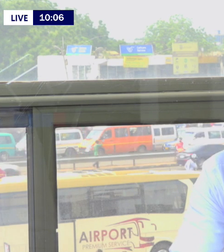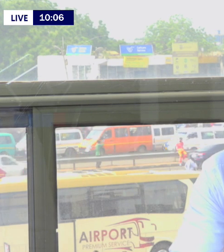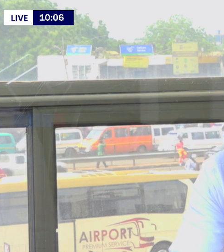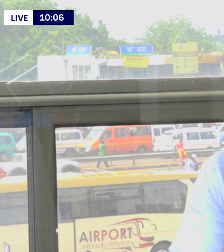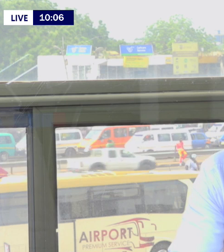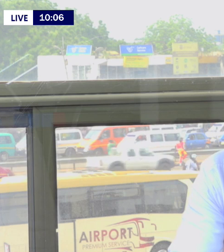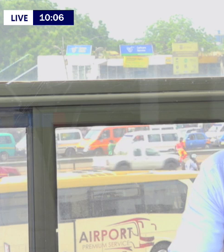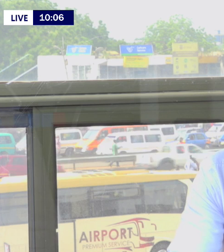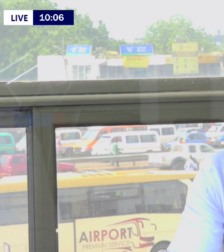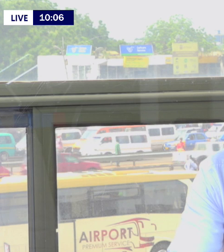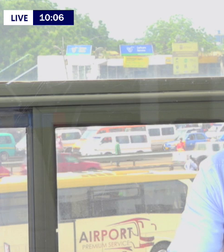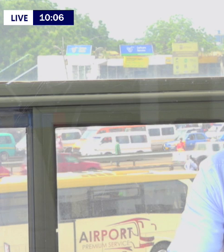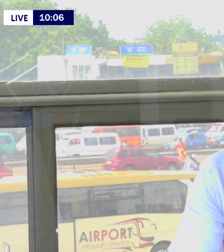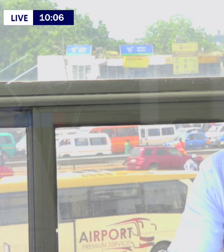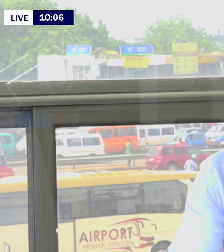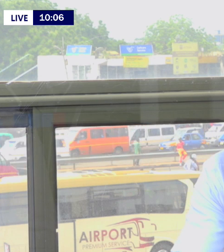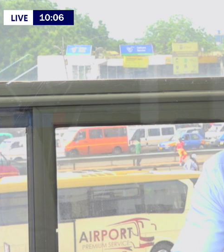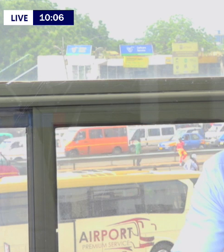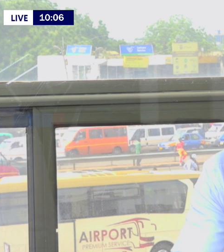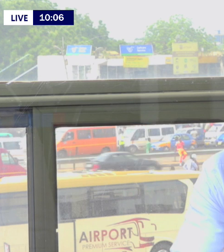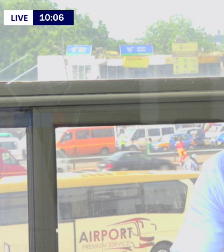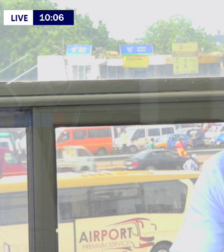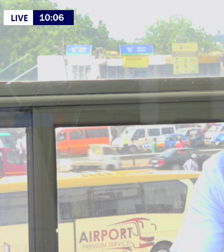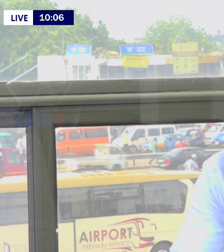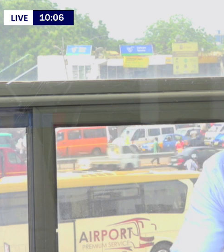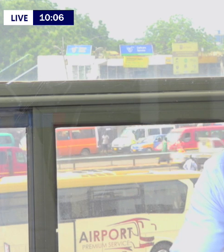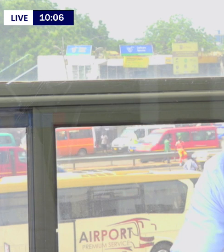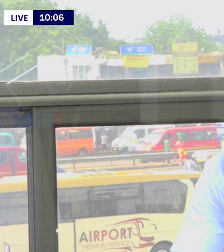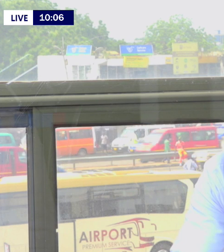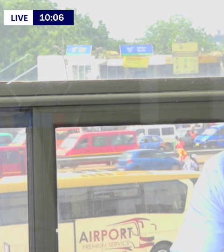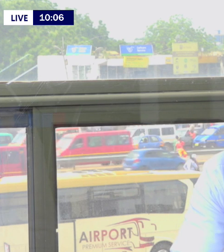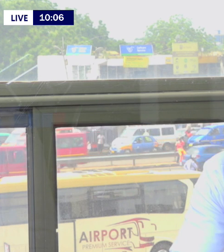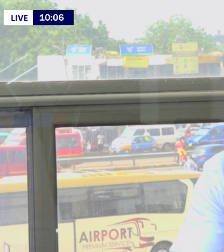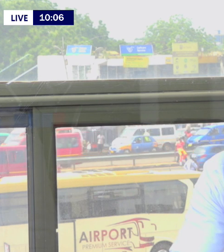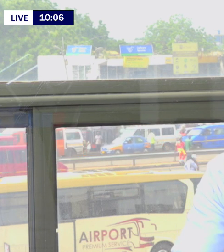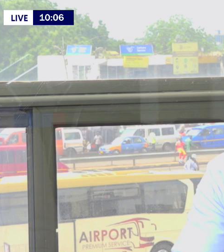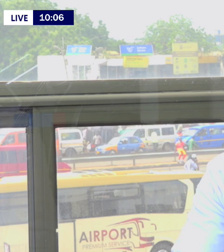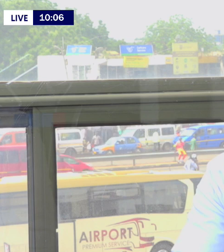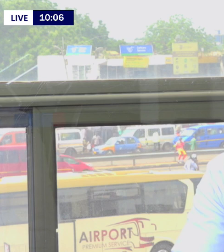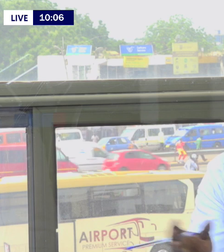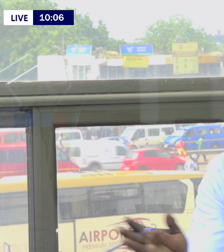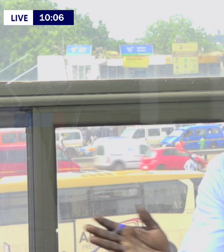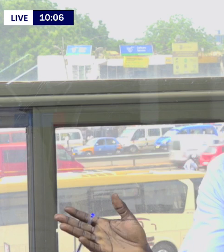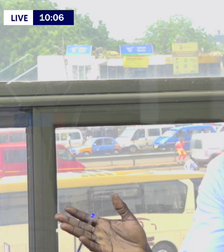so na station ho no o mu call krom na mu ko twa ni ma ni niama mu